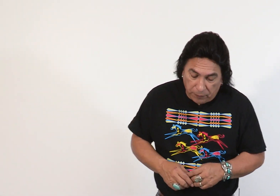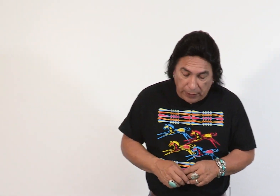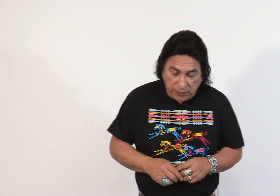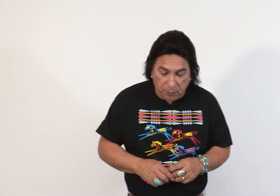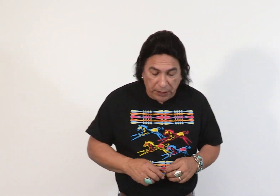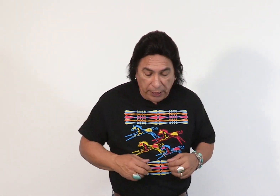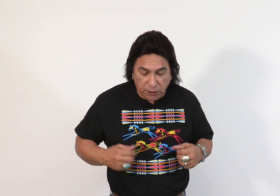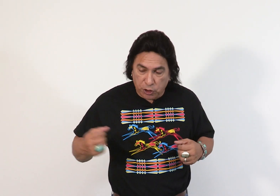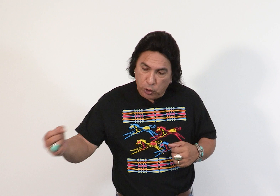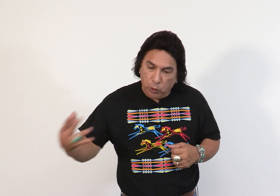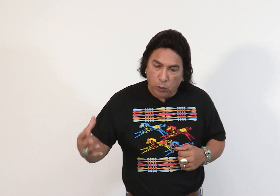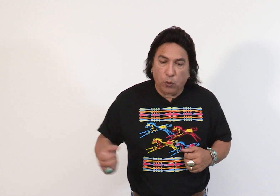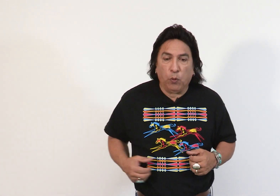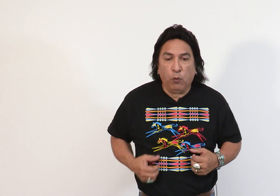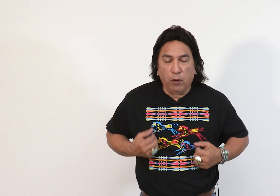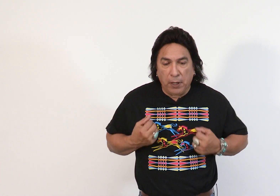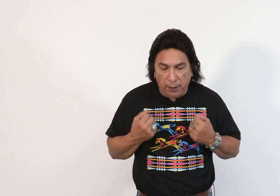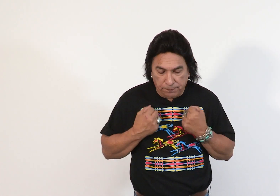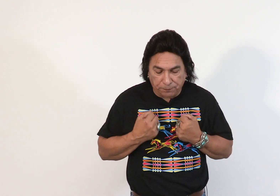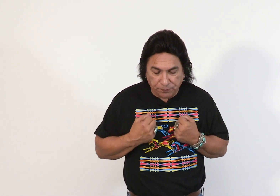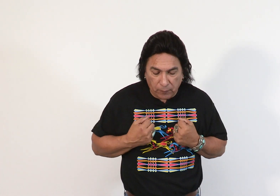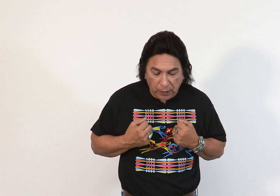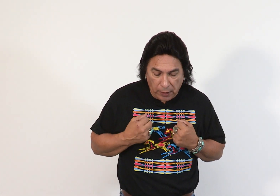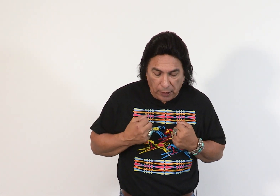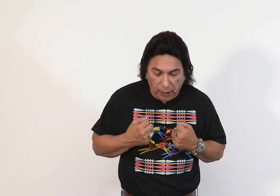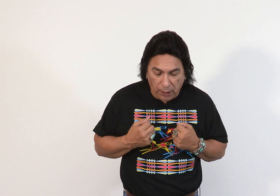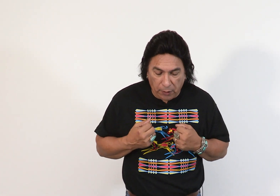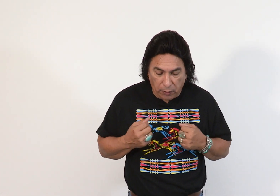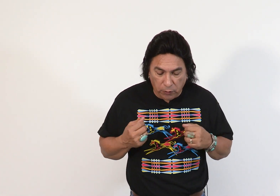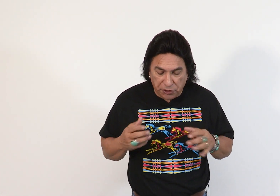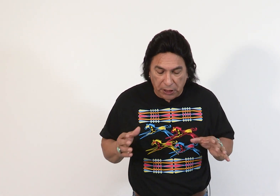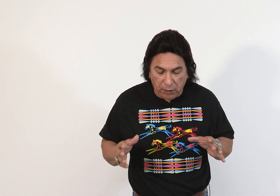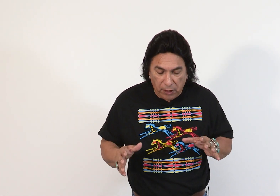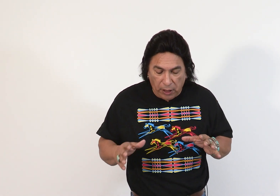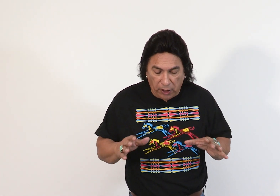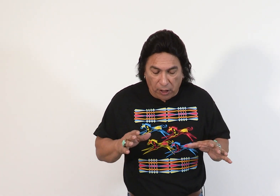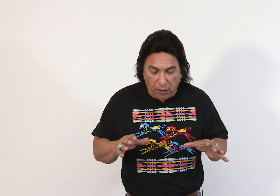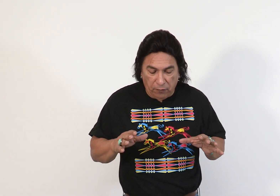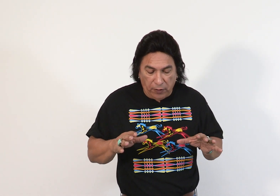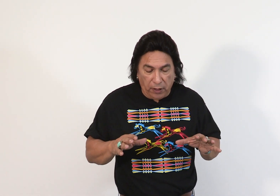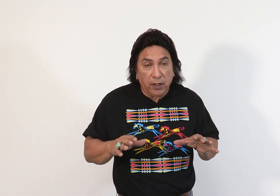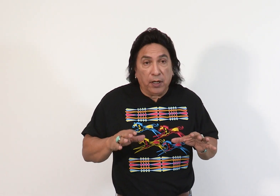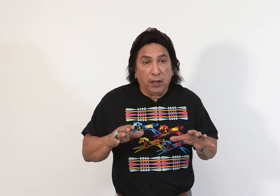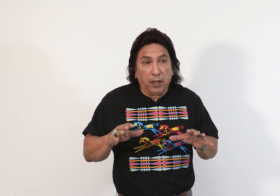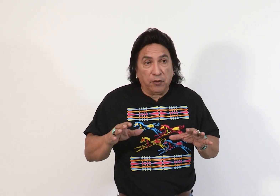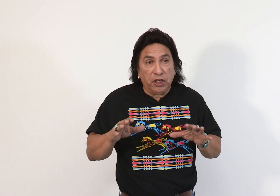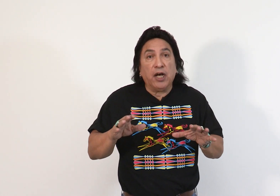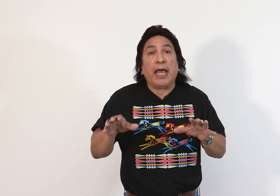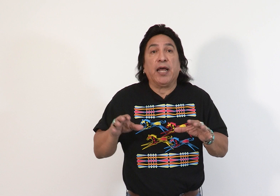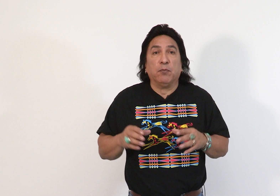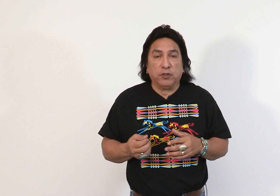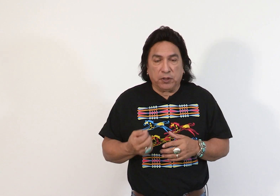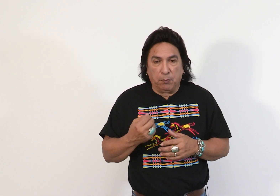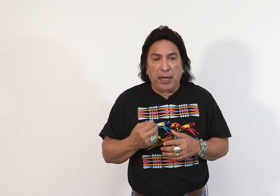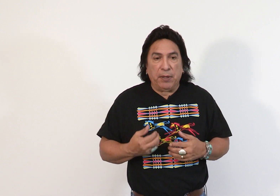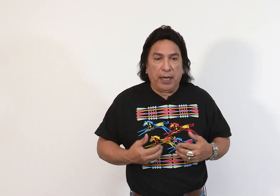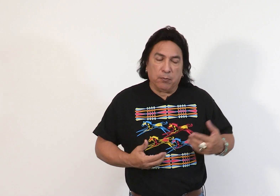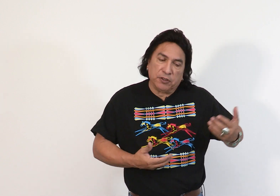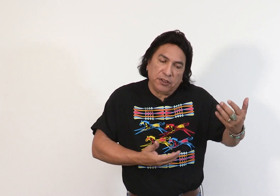As it begins to warm up, you'll see a lot of young animals, baby animals. This is